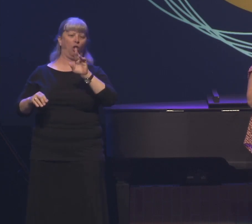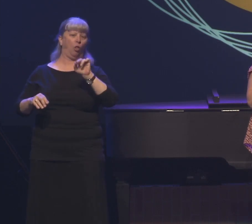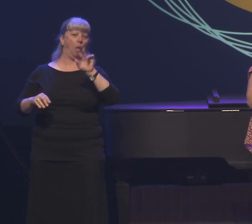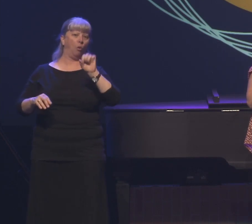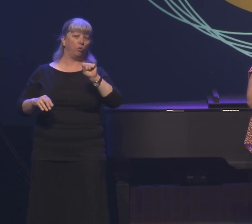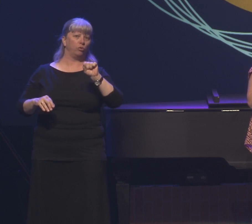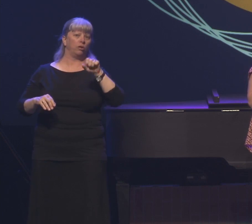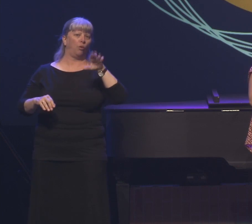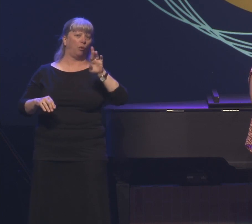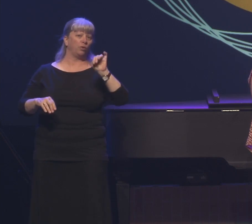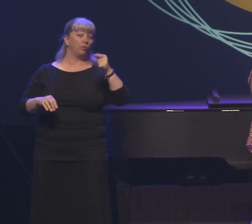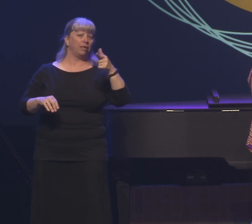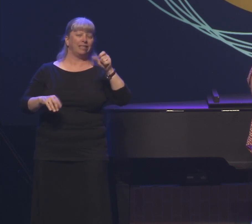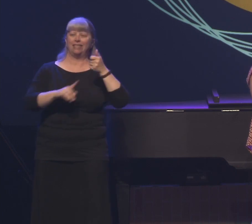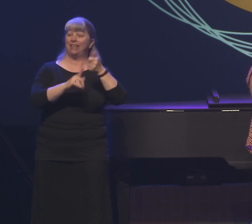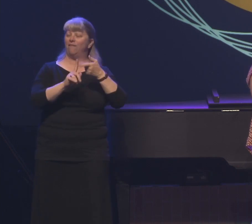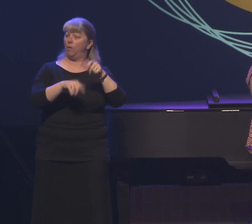from Puerto Rico,